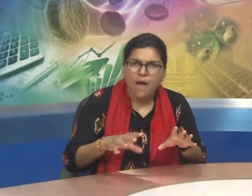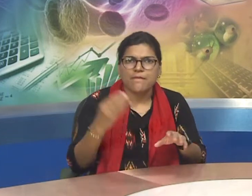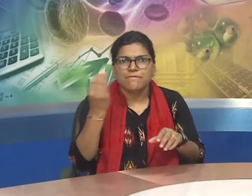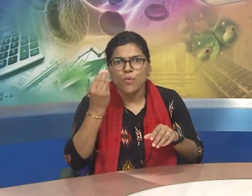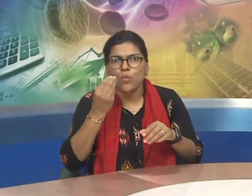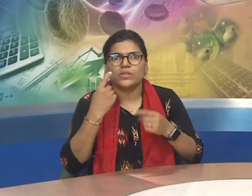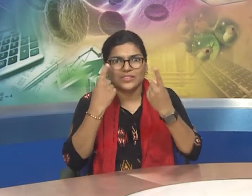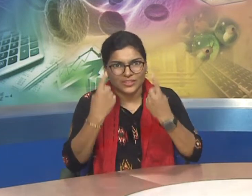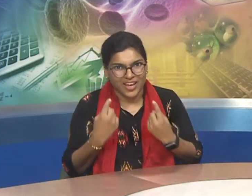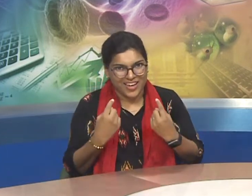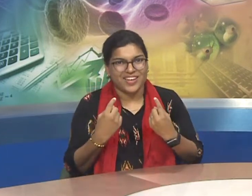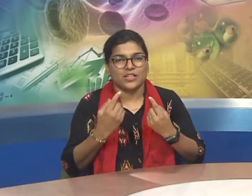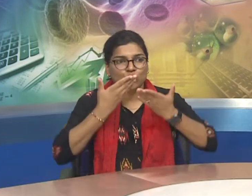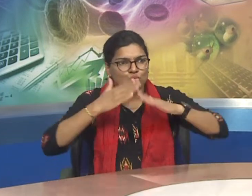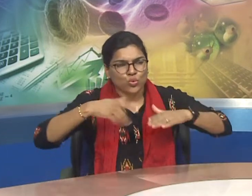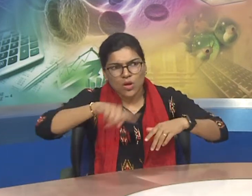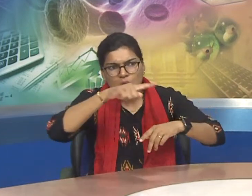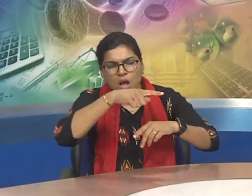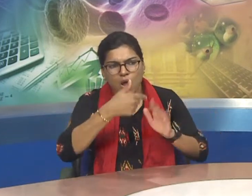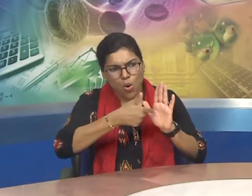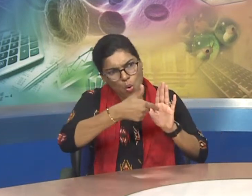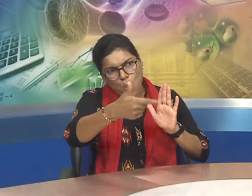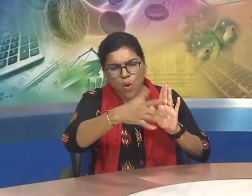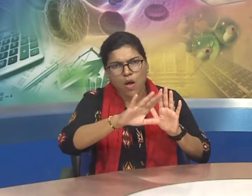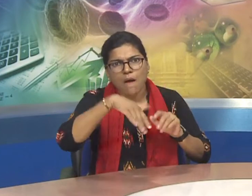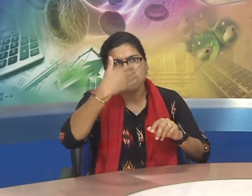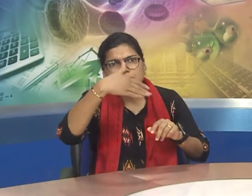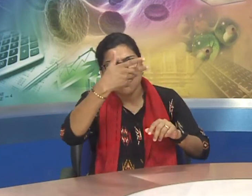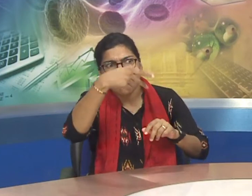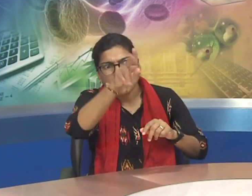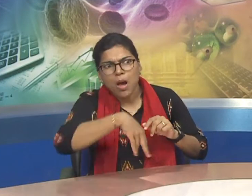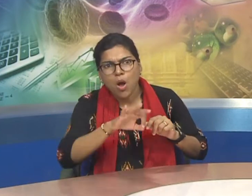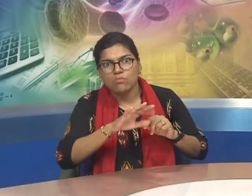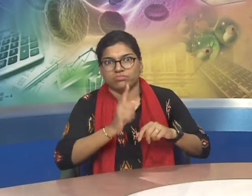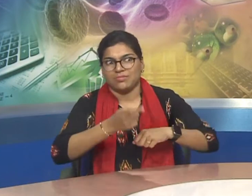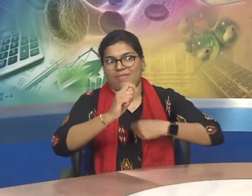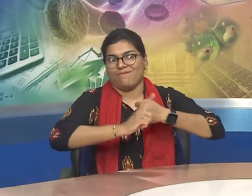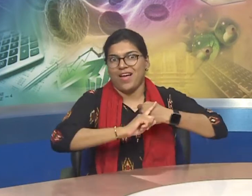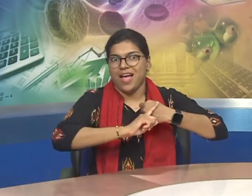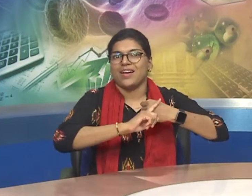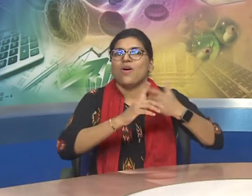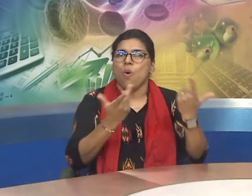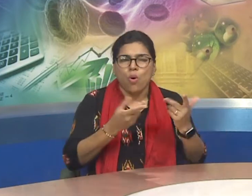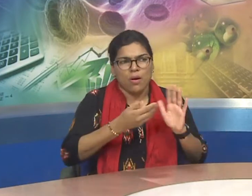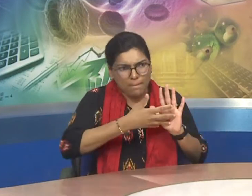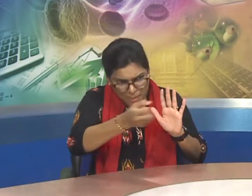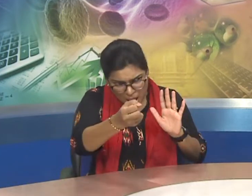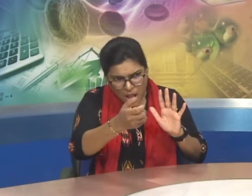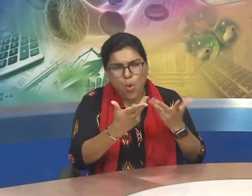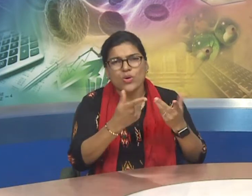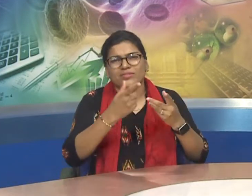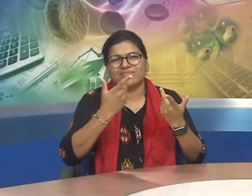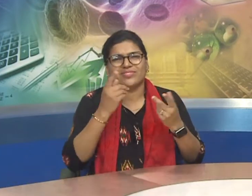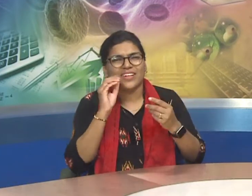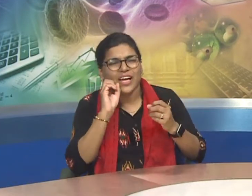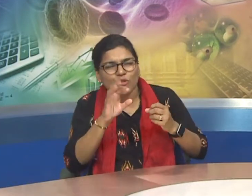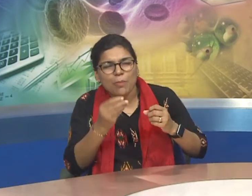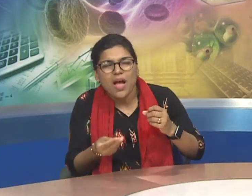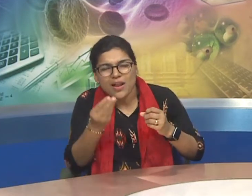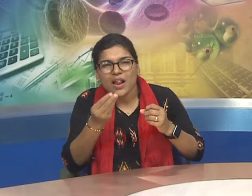Because in library there is so much work which needs to be taken care of by the accounts department, so